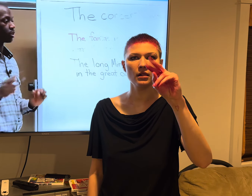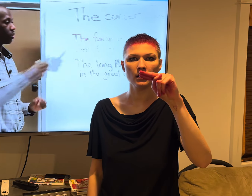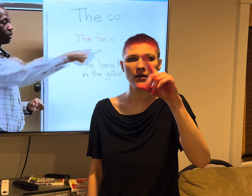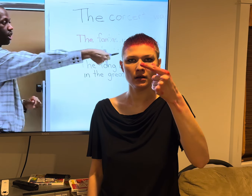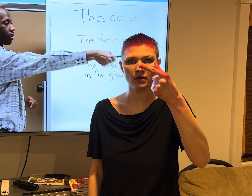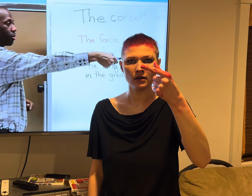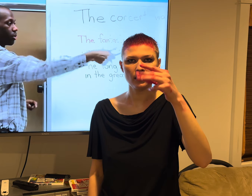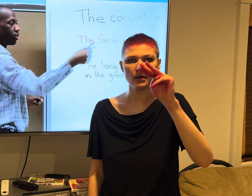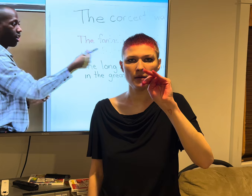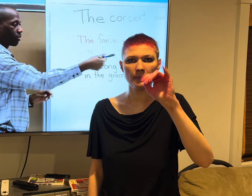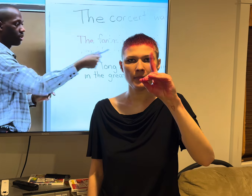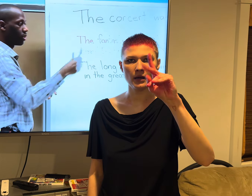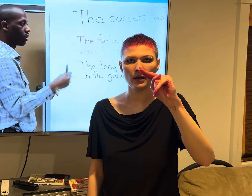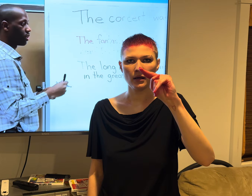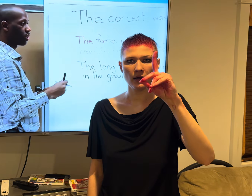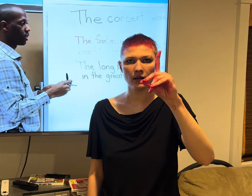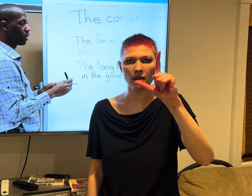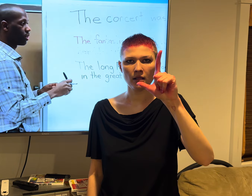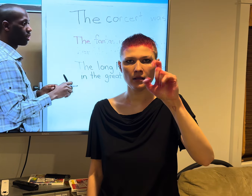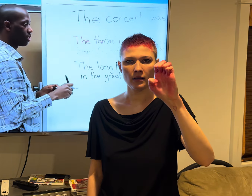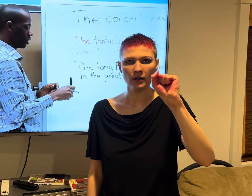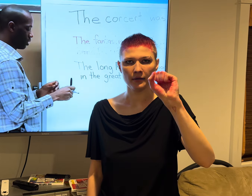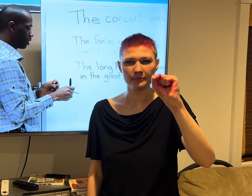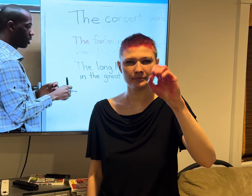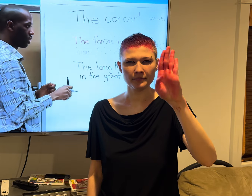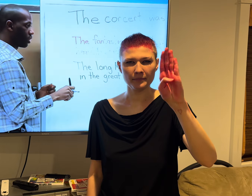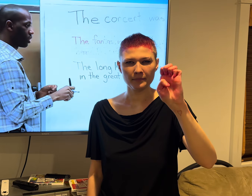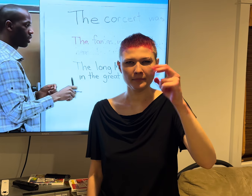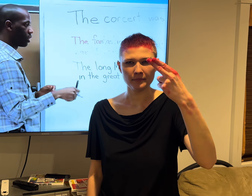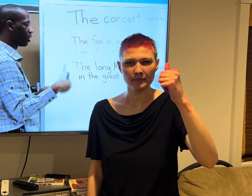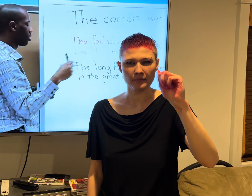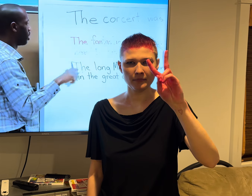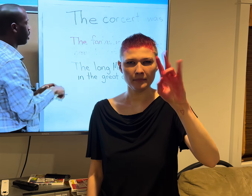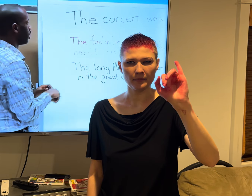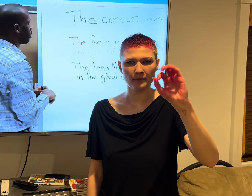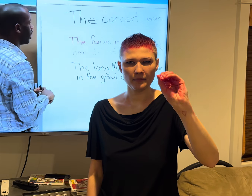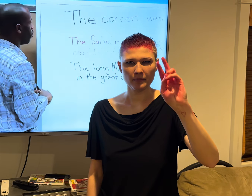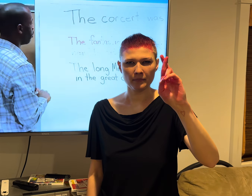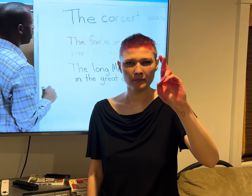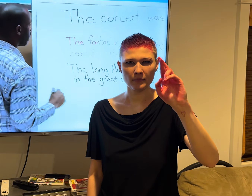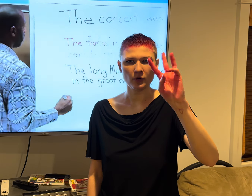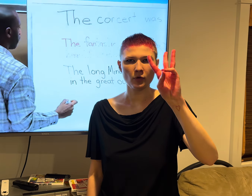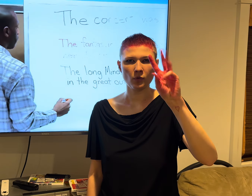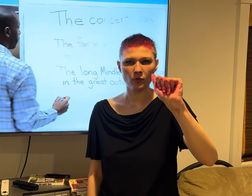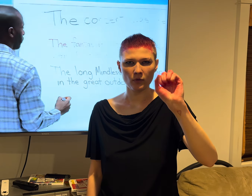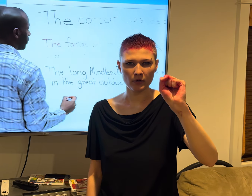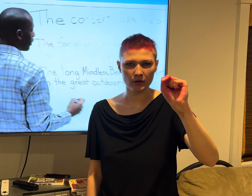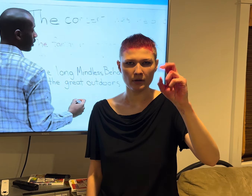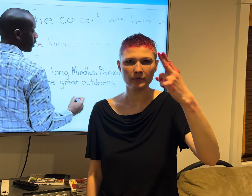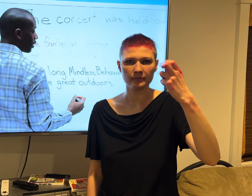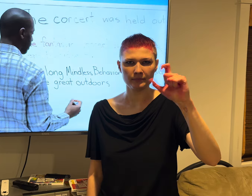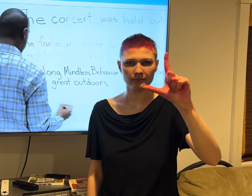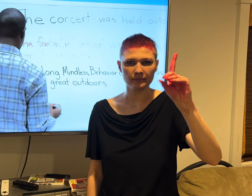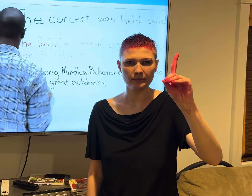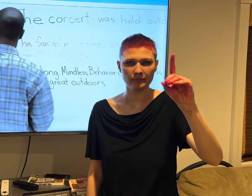What'd you guys come up with? You have them? Yeah. The noisy mindless behavior. Say it one more time. The noisy.